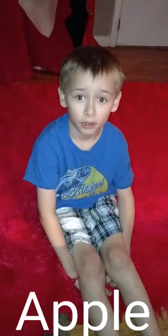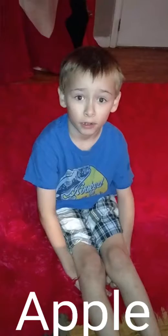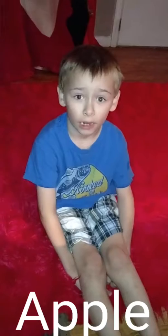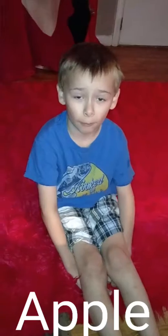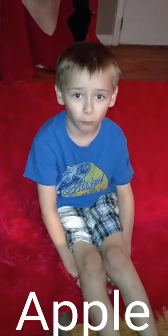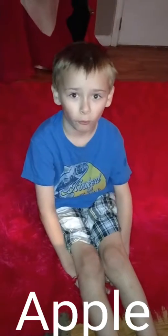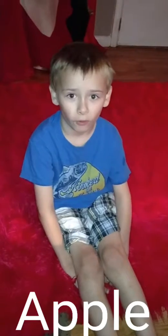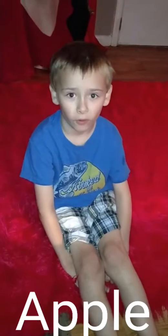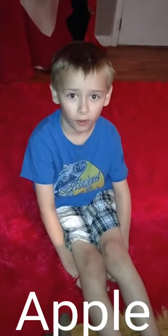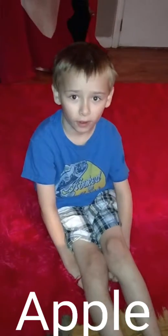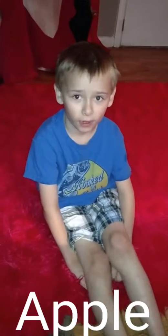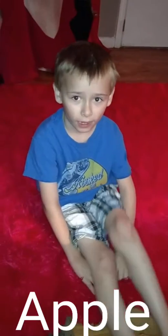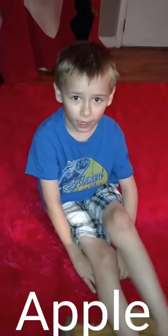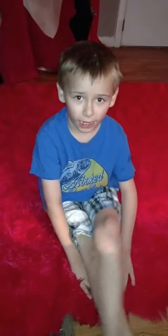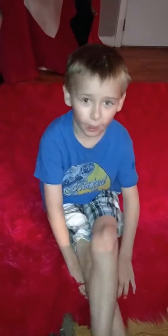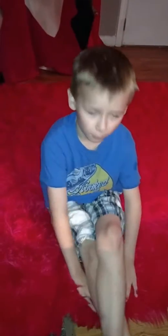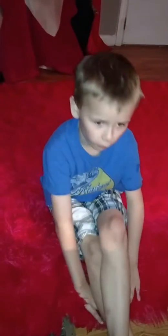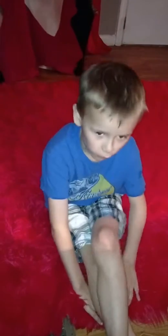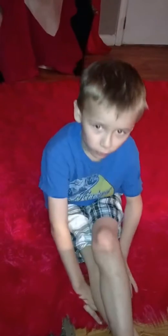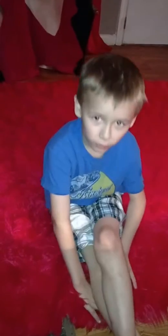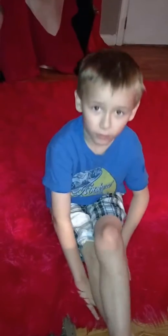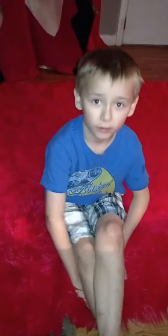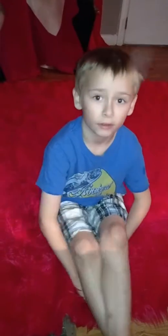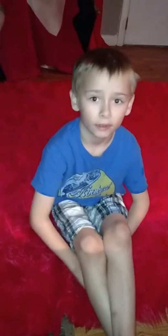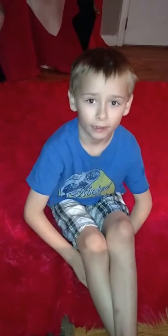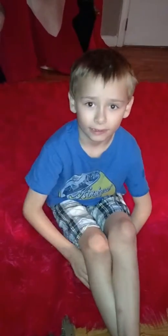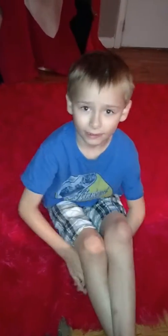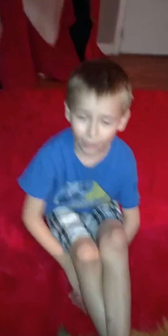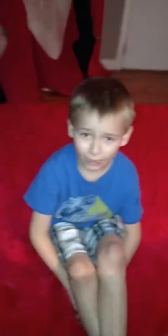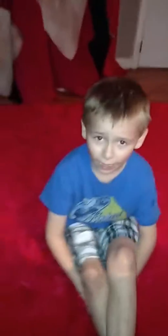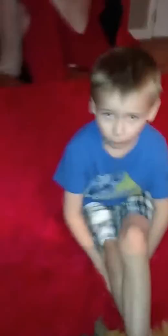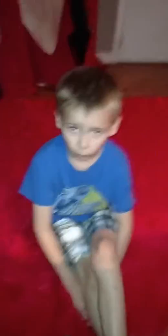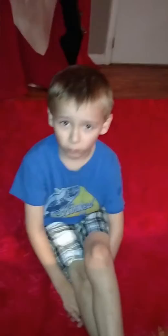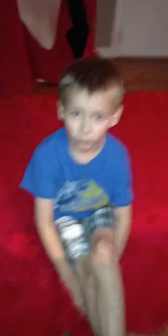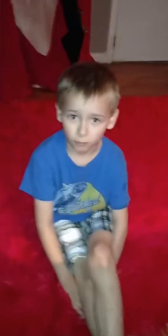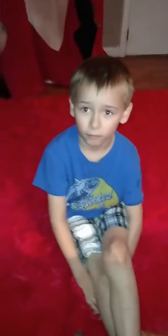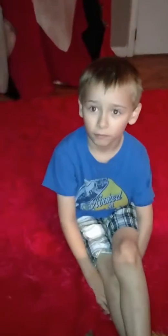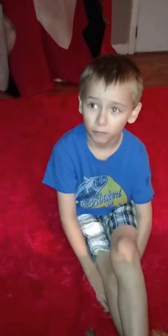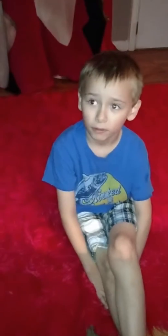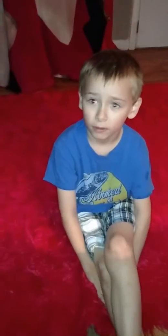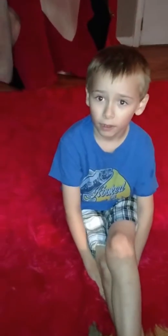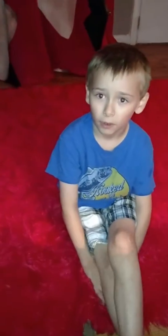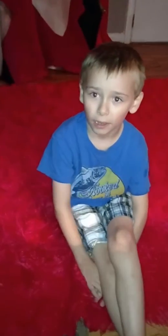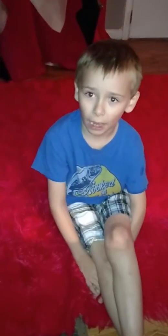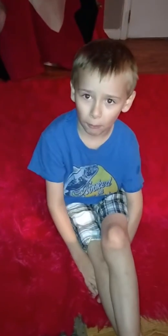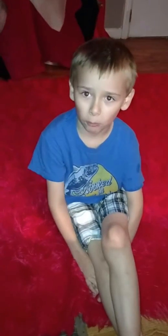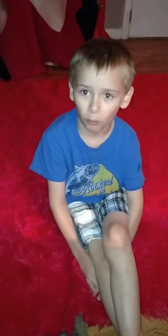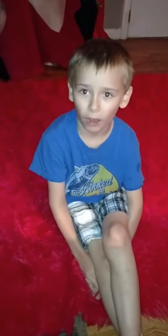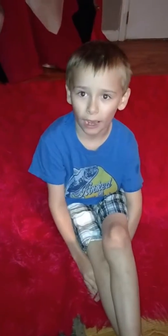Apple. Apple. Sign Apple. Apple. Sign it. Sign Apple. Sign Apple. Apple. You